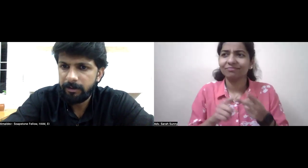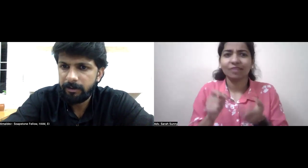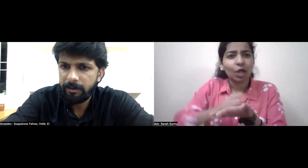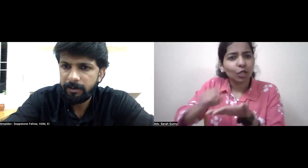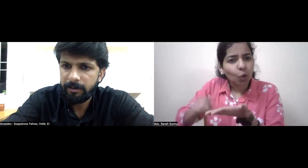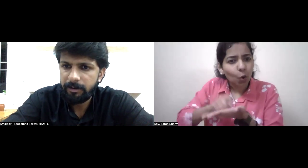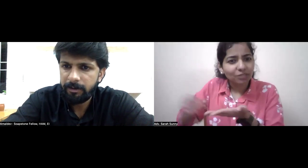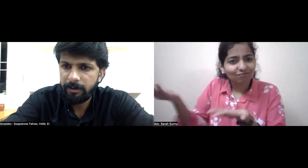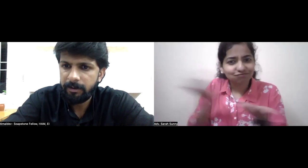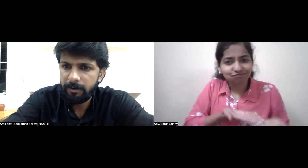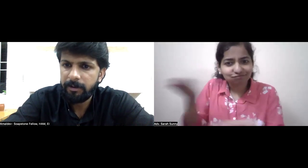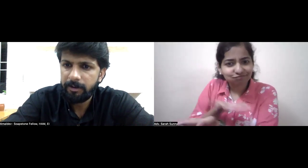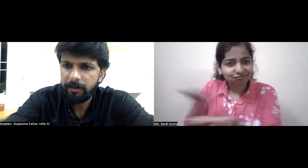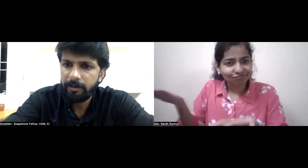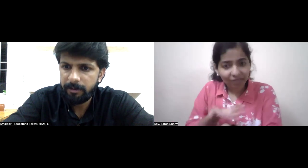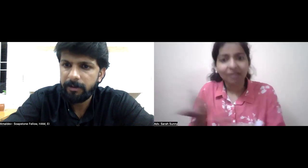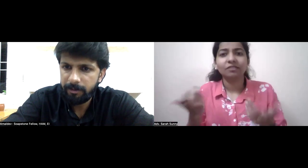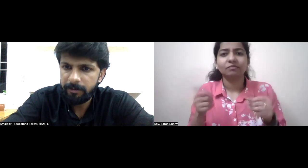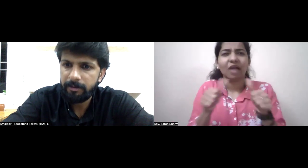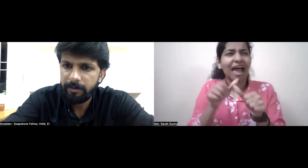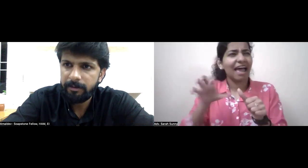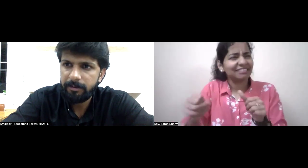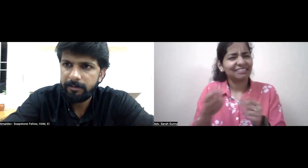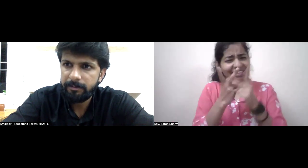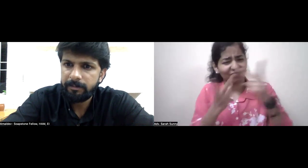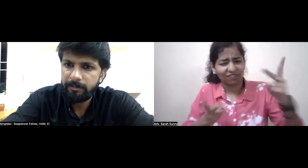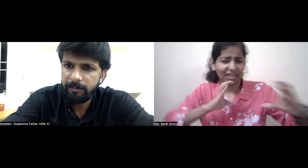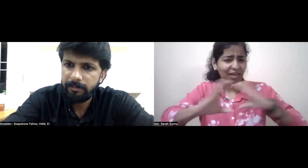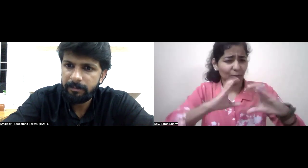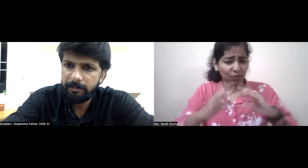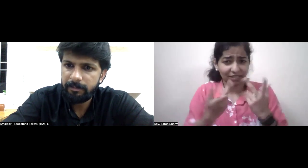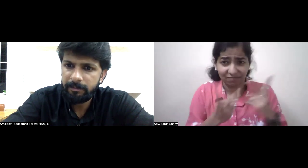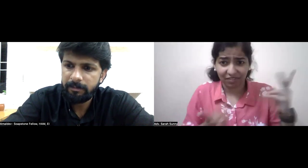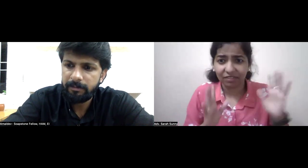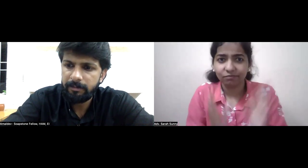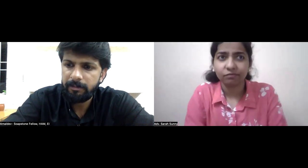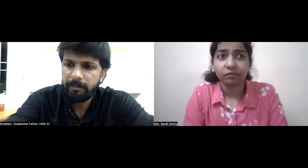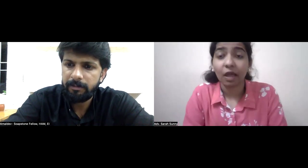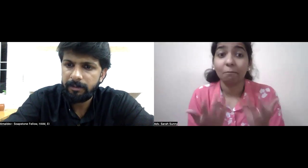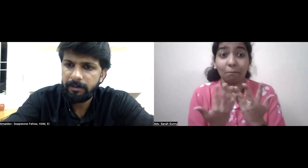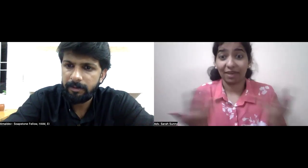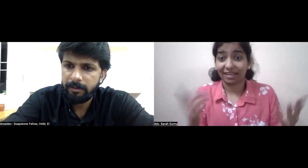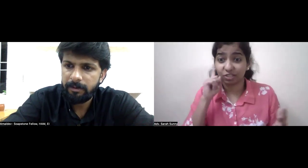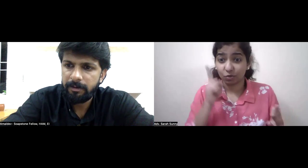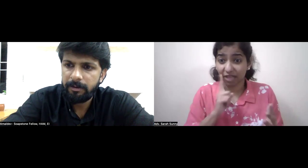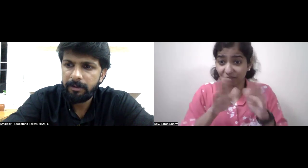there are many rights that they can, get to, be it education.